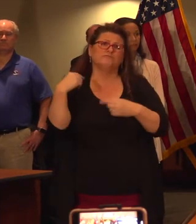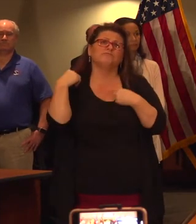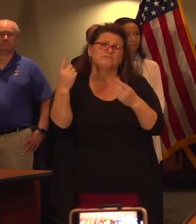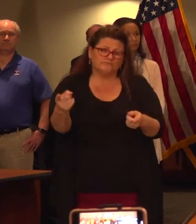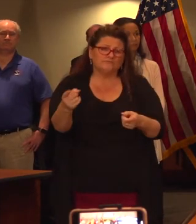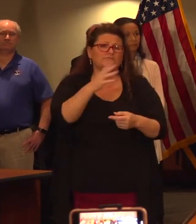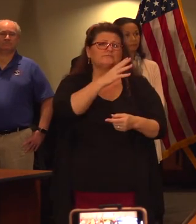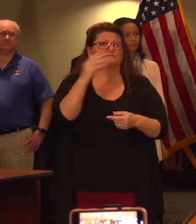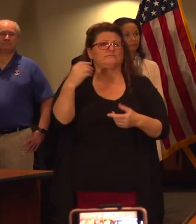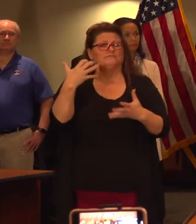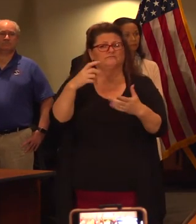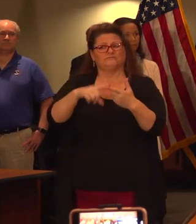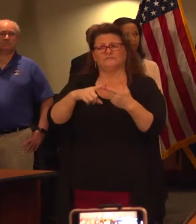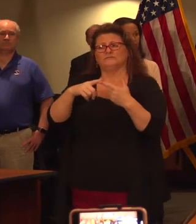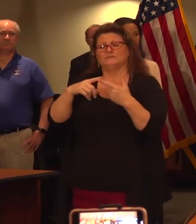people